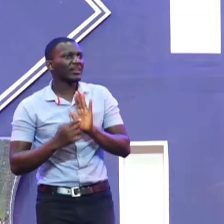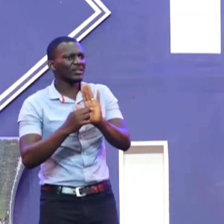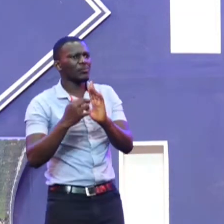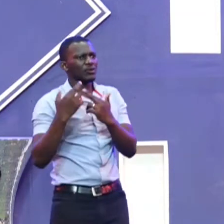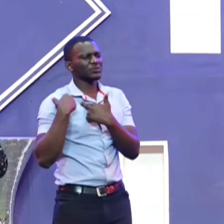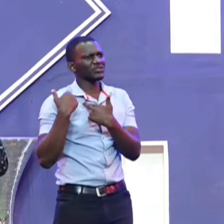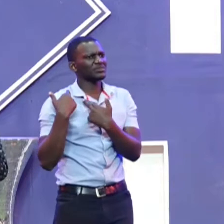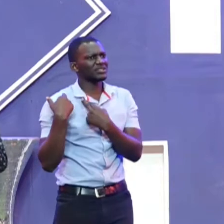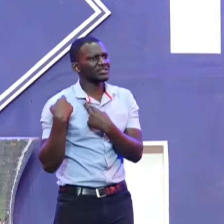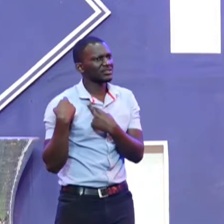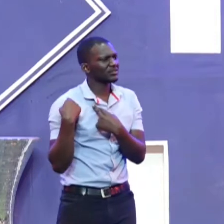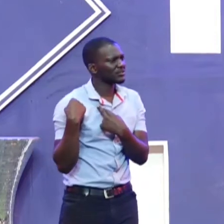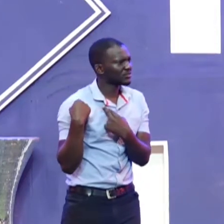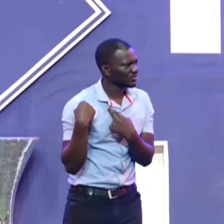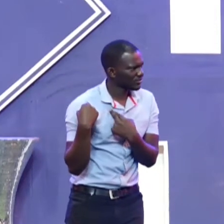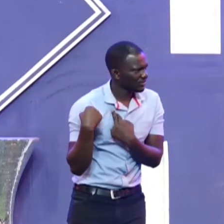like our